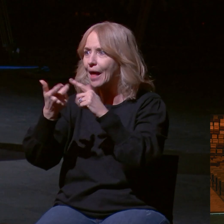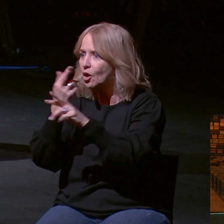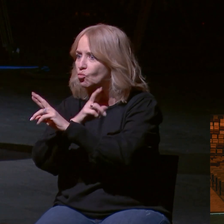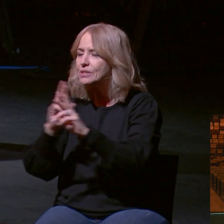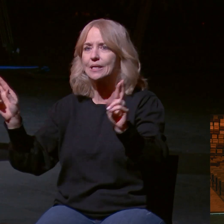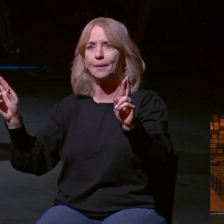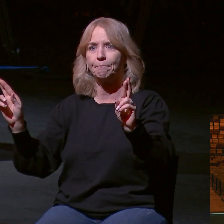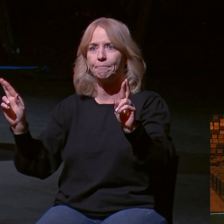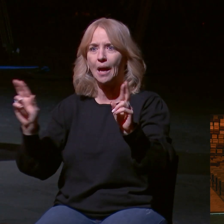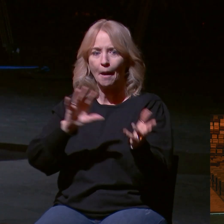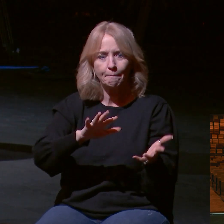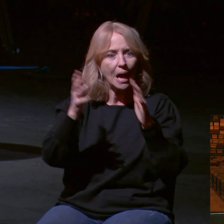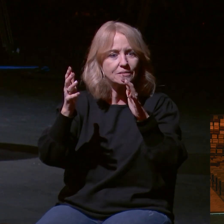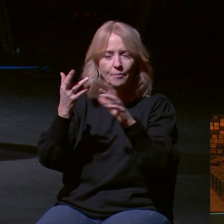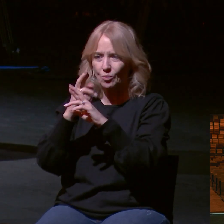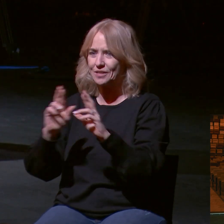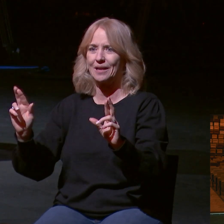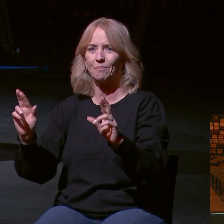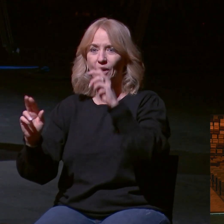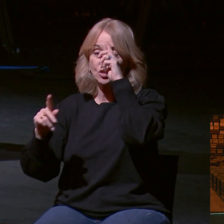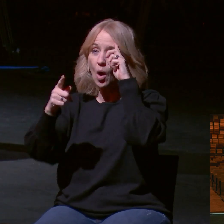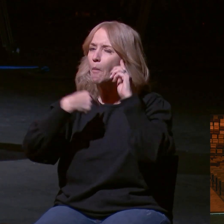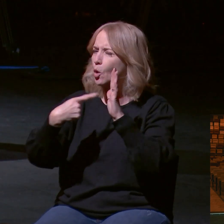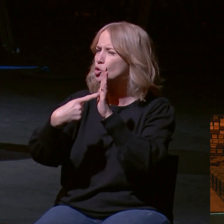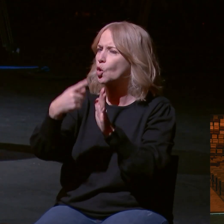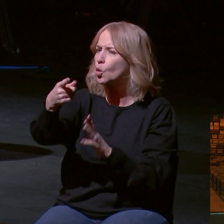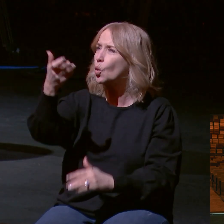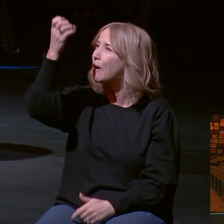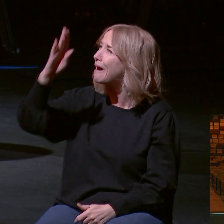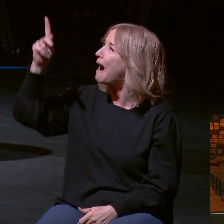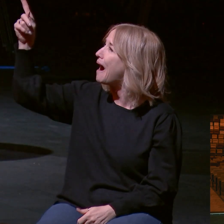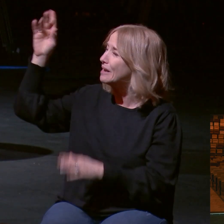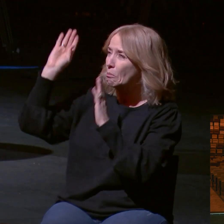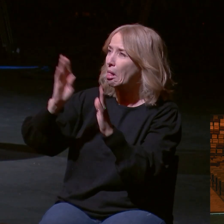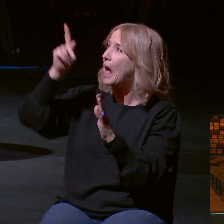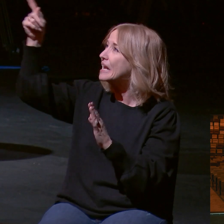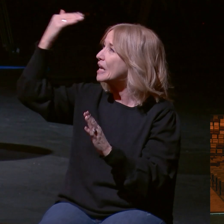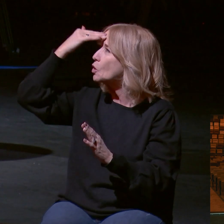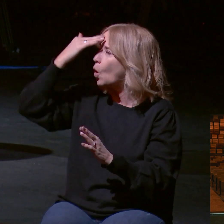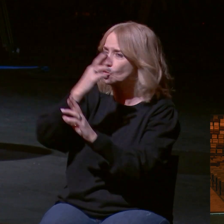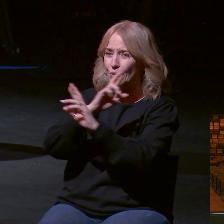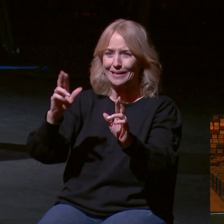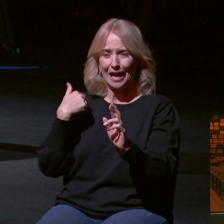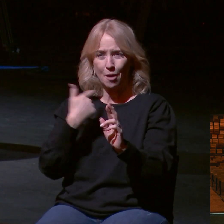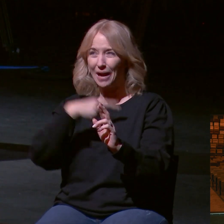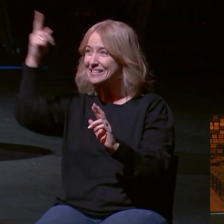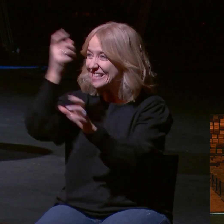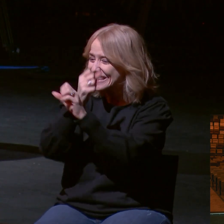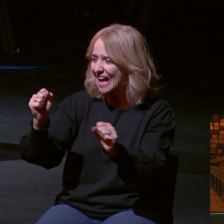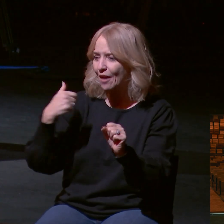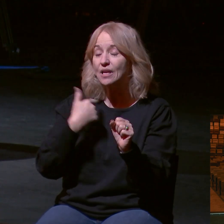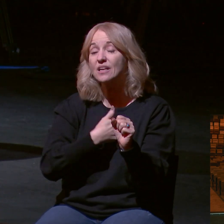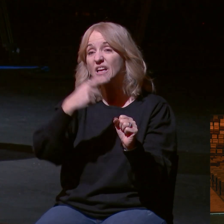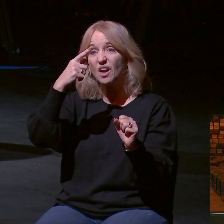life's distractions, disappointments, discouragements, and poor decisions that often come through our disobedience. The title